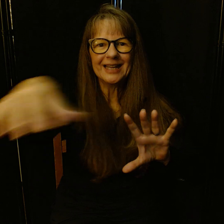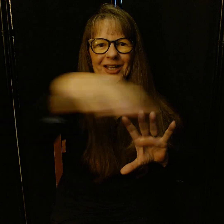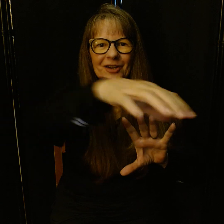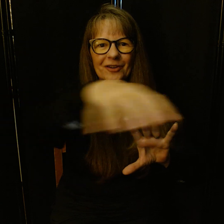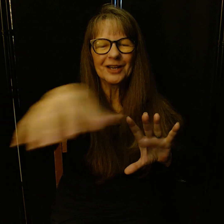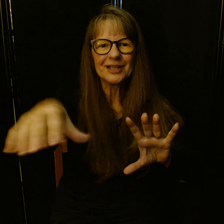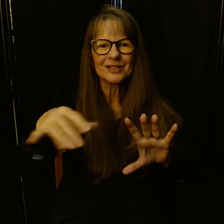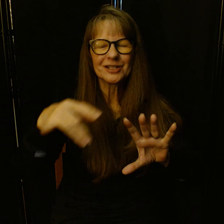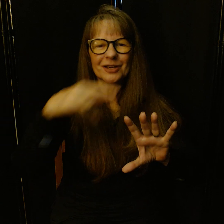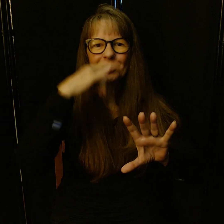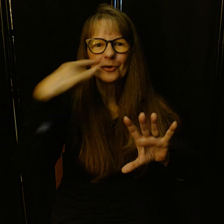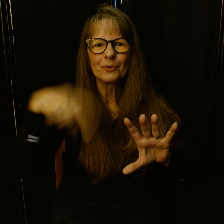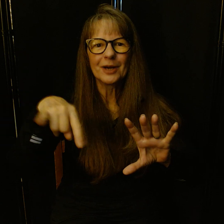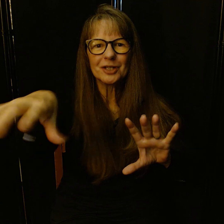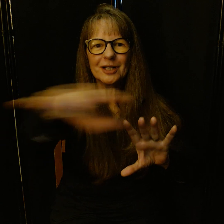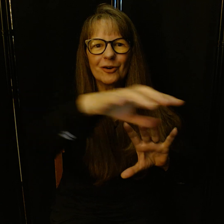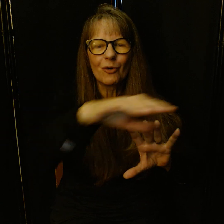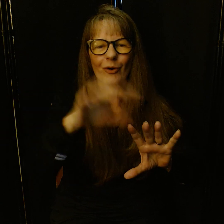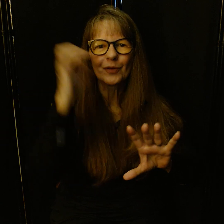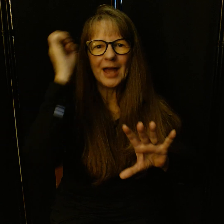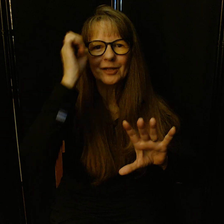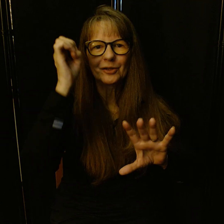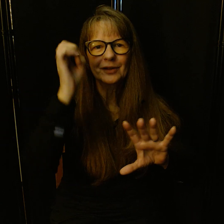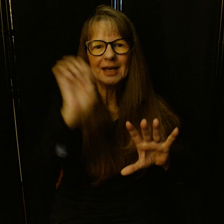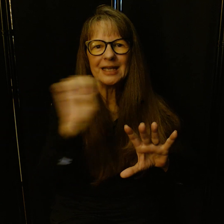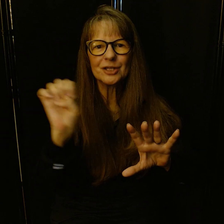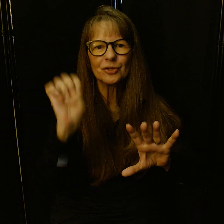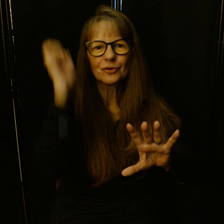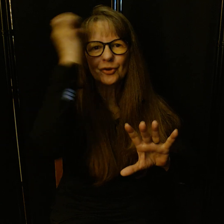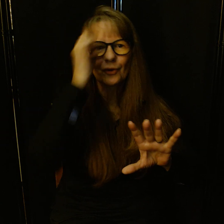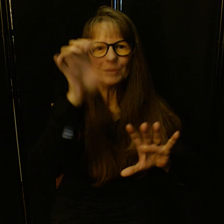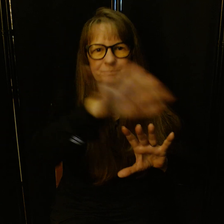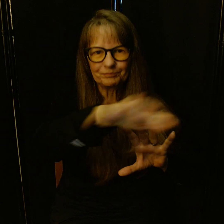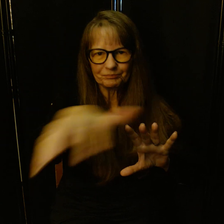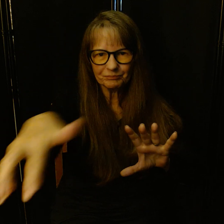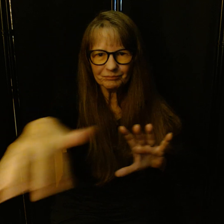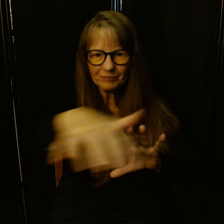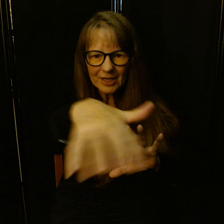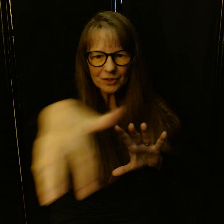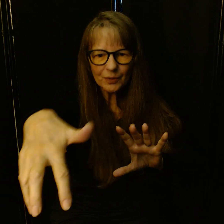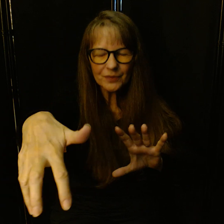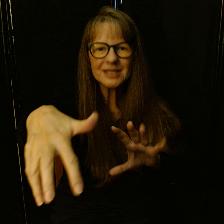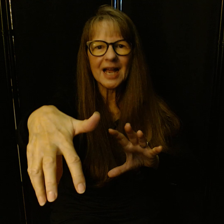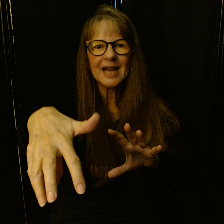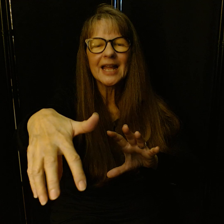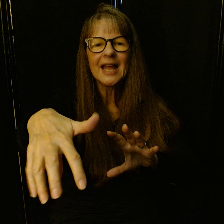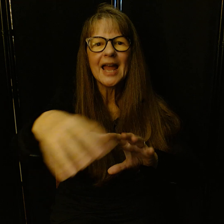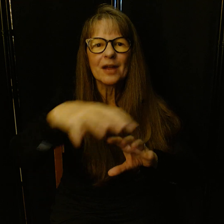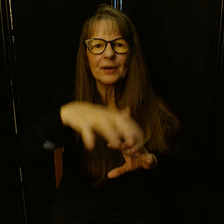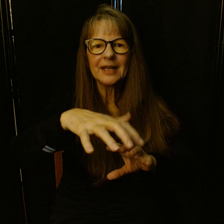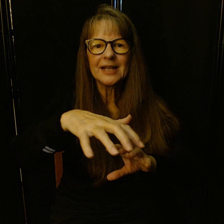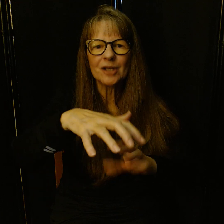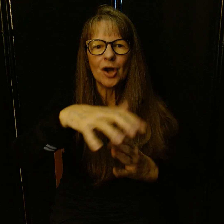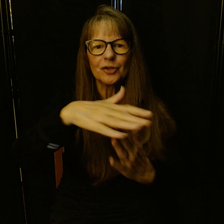here is Russia, or that Eastern Europe is over on this side, and Greenland's on